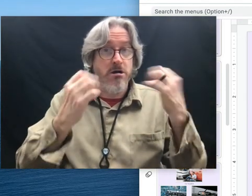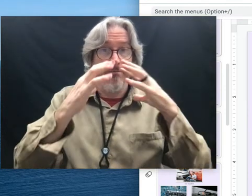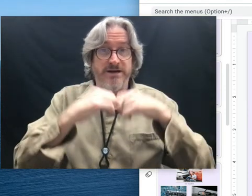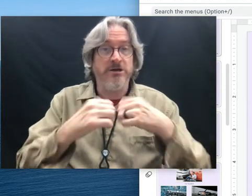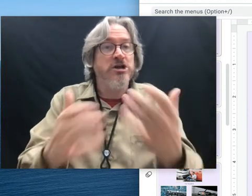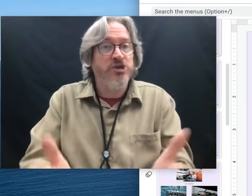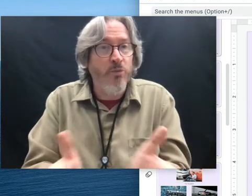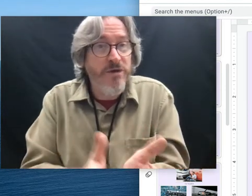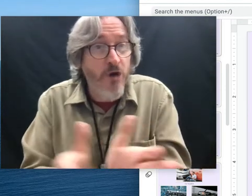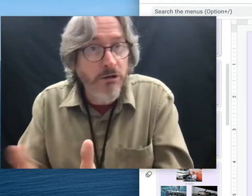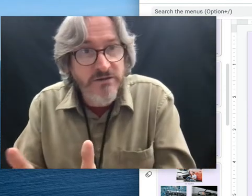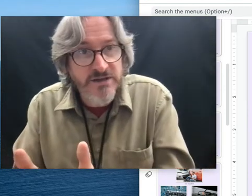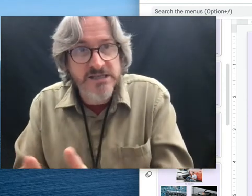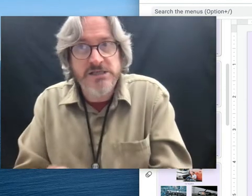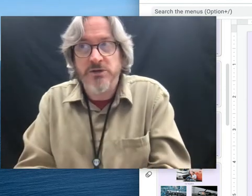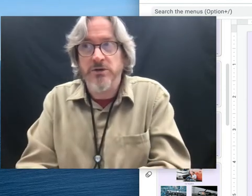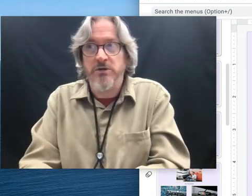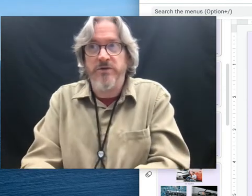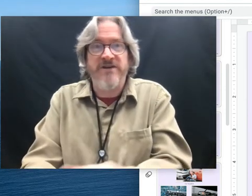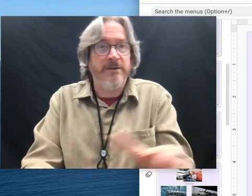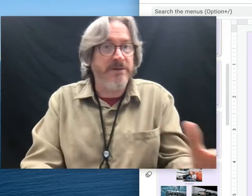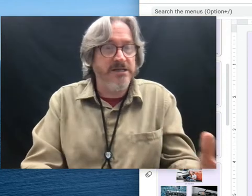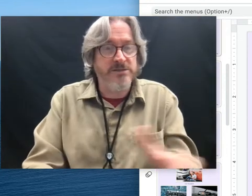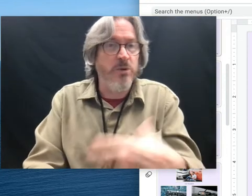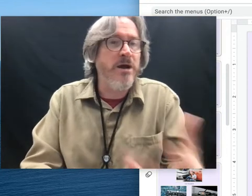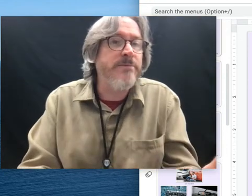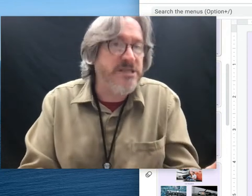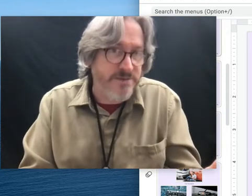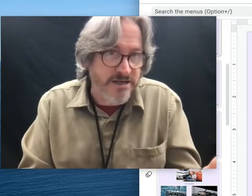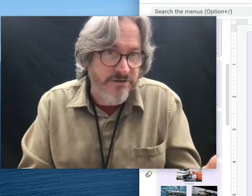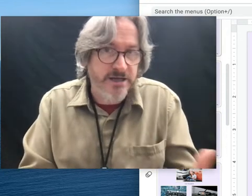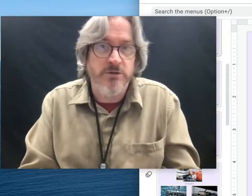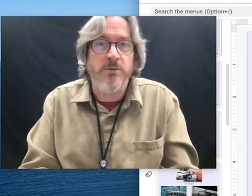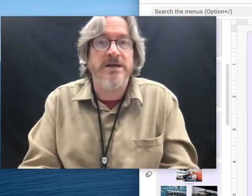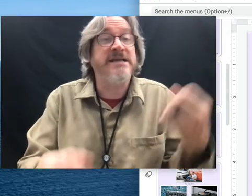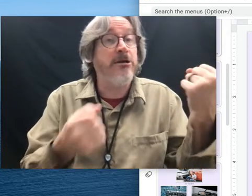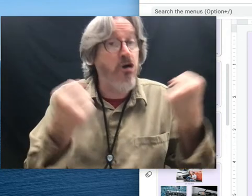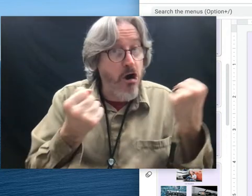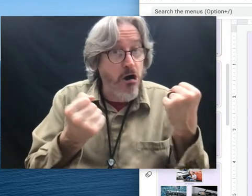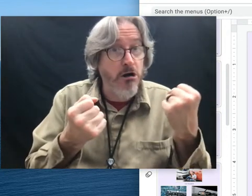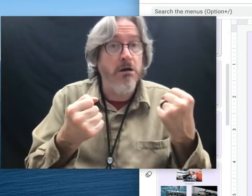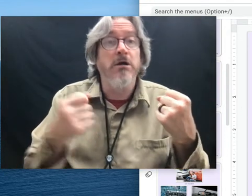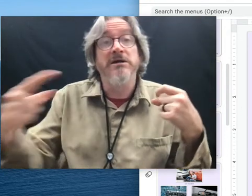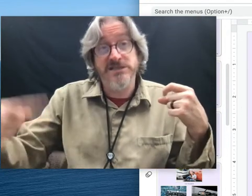Car breakdown. So with all of these, we want to be specific. We want to say